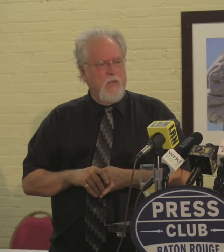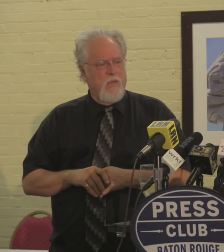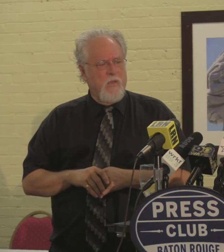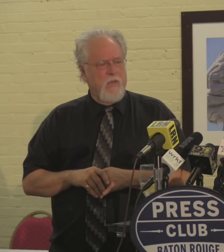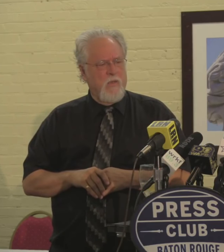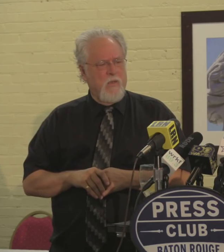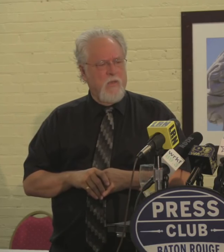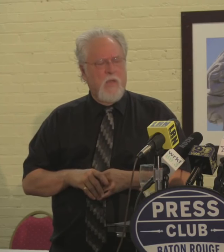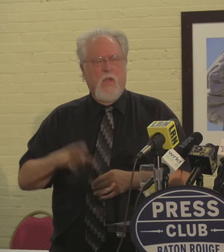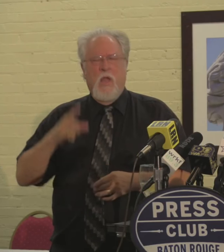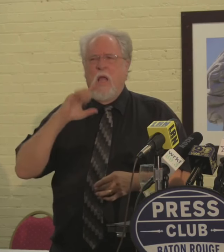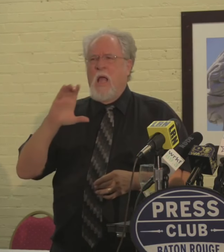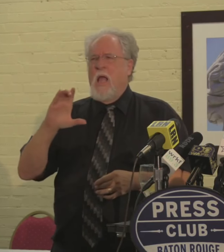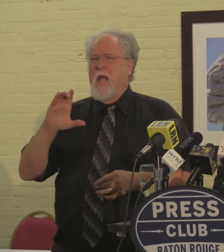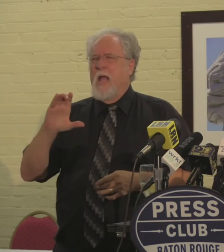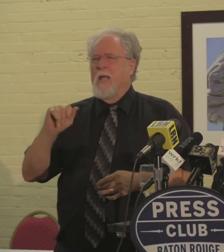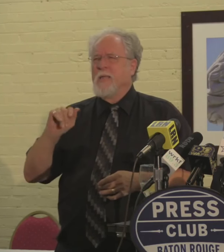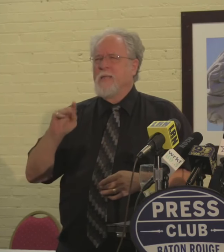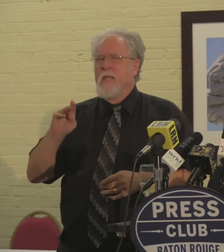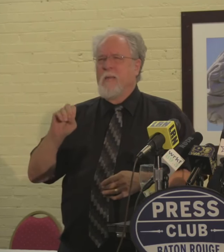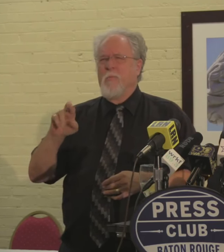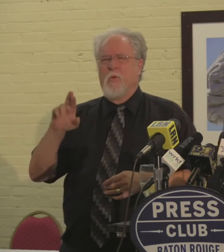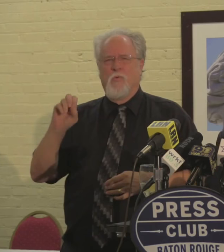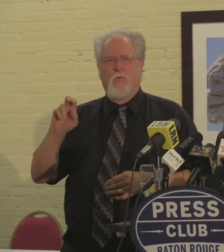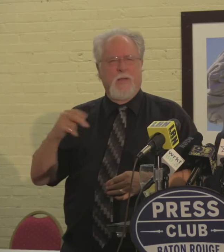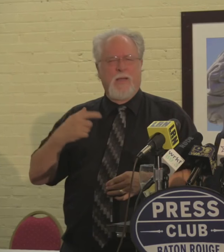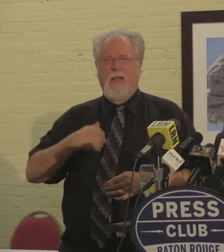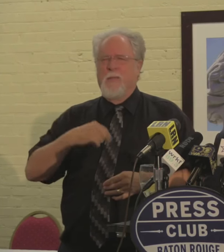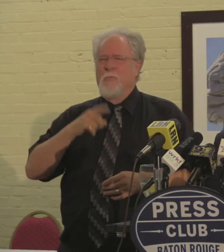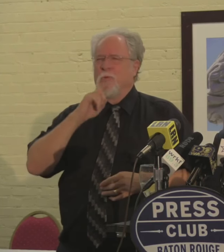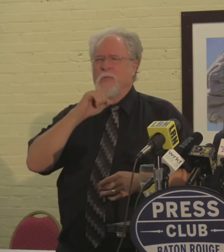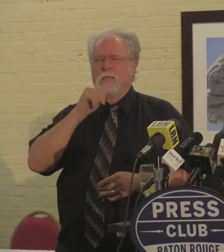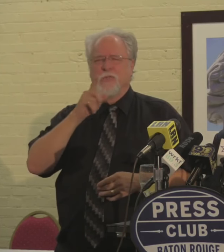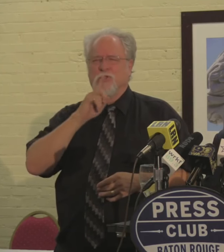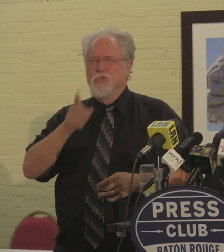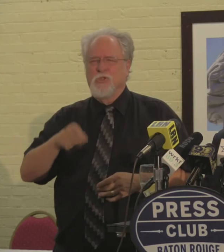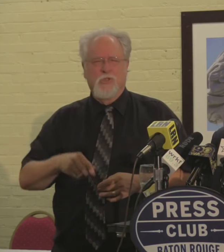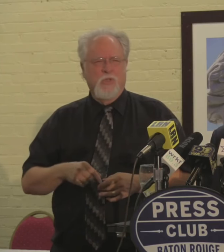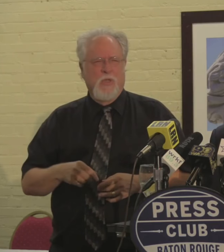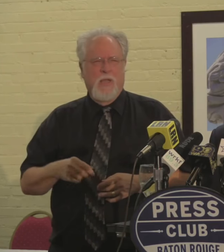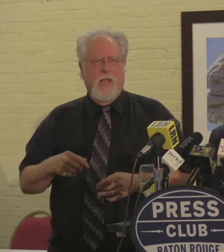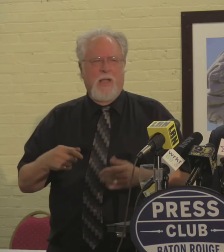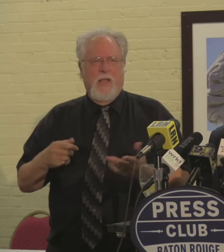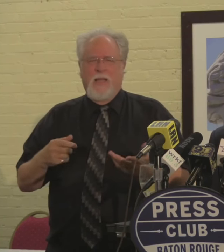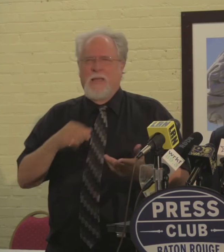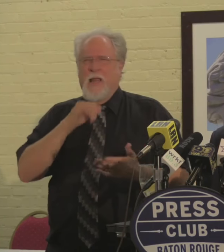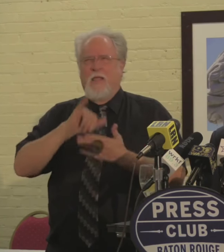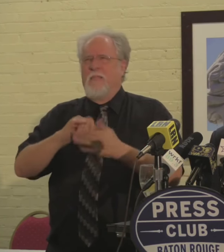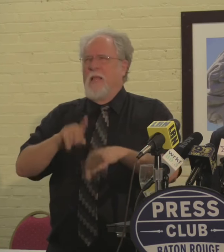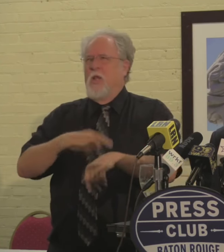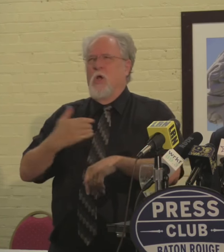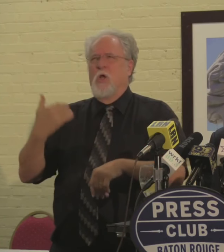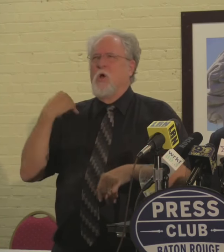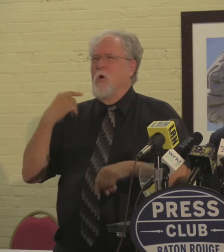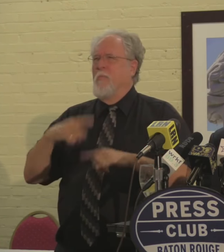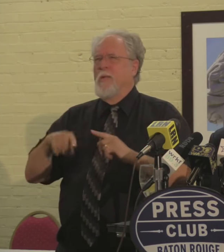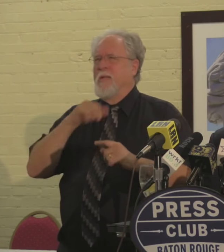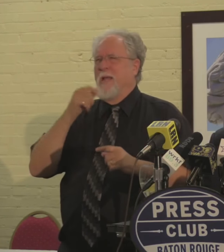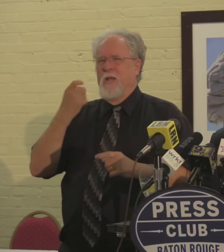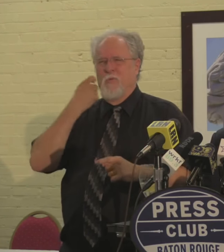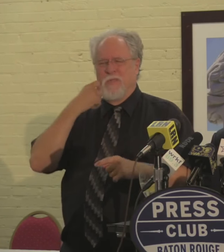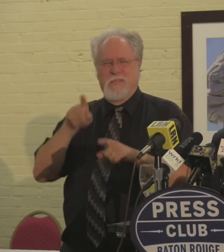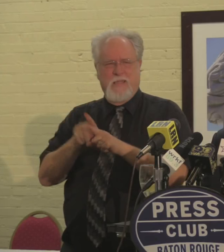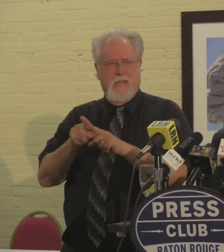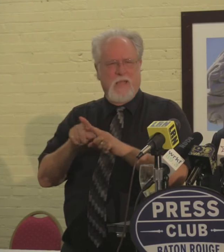as Cameron goes, I really am not sure. I mean, it hasn't been that long ago, but it hasn't been as recently as I spoke